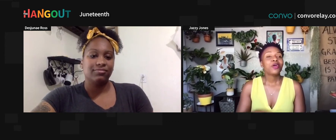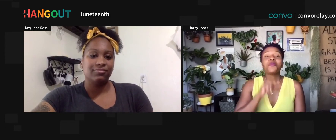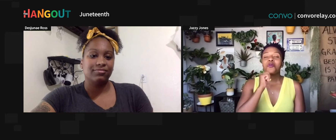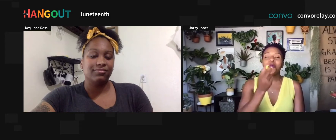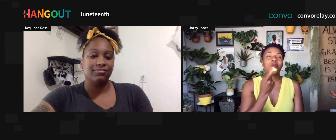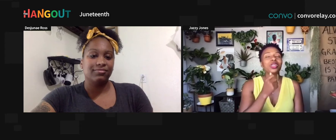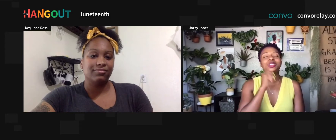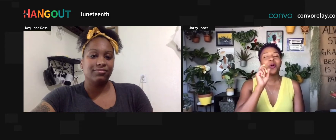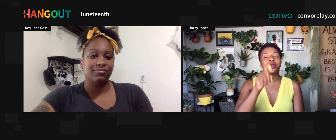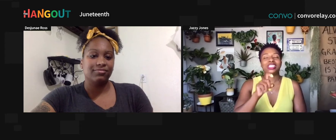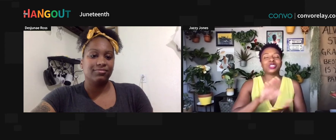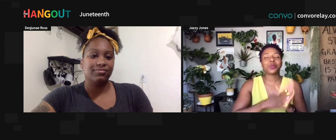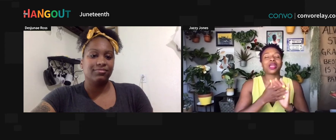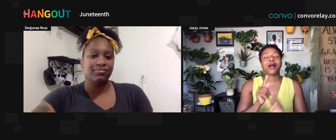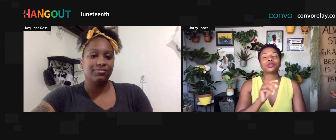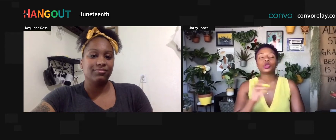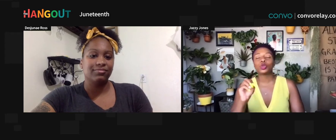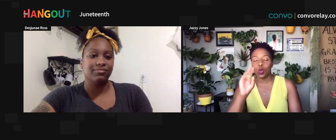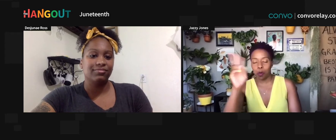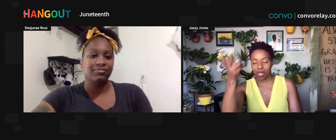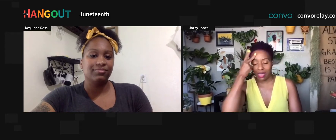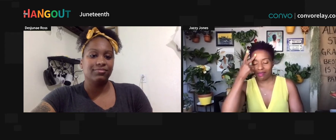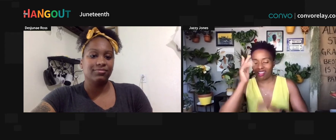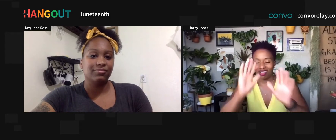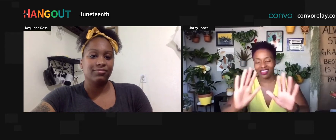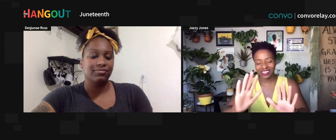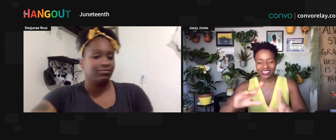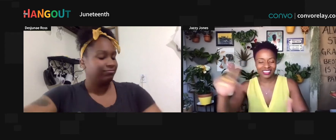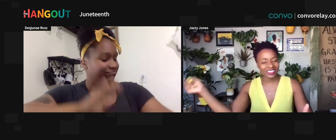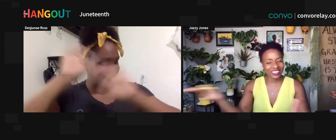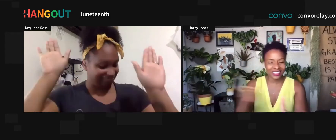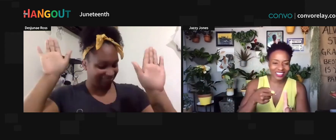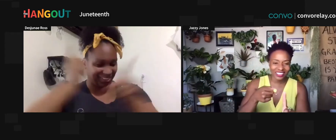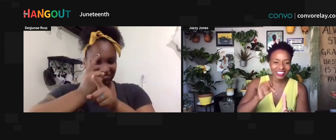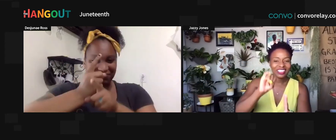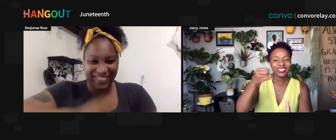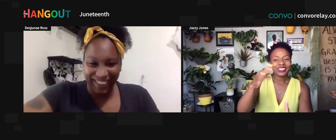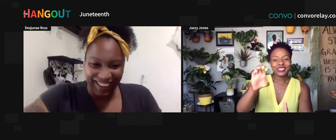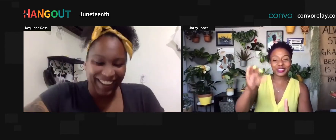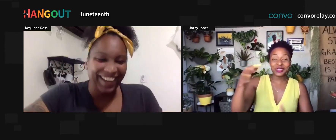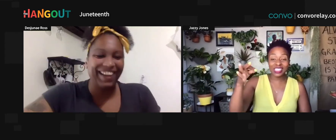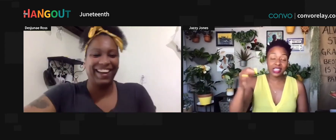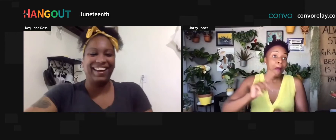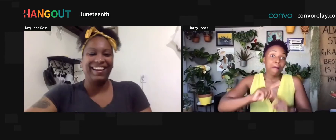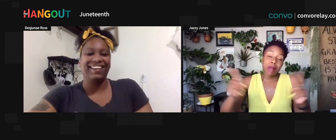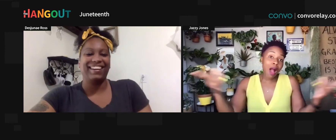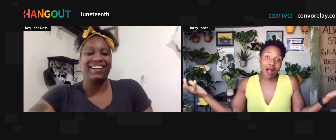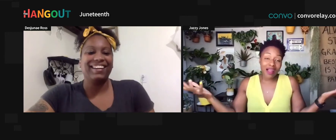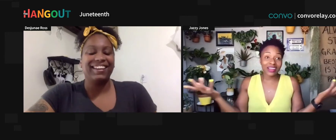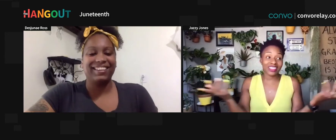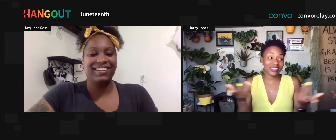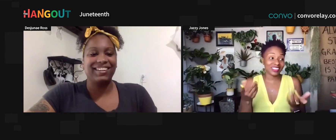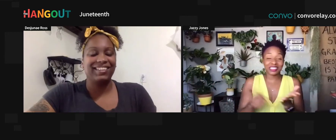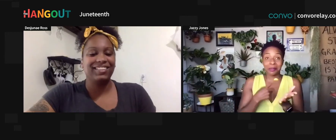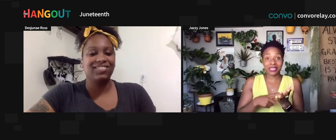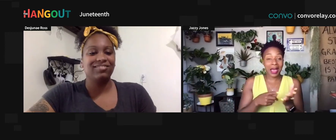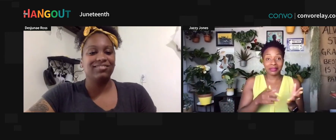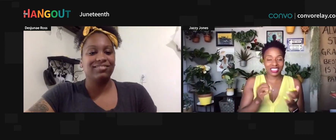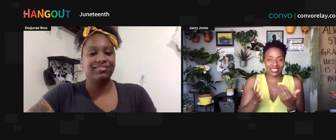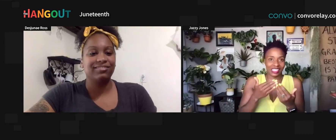recent years. Amen. We don't need to become too political about it. Let's get back to